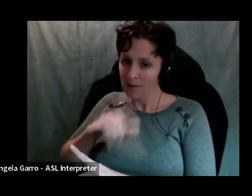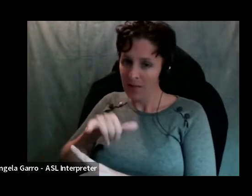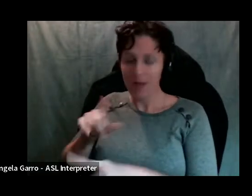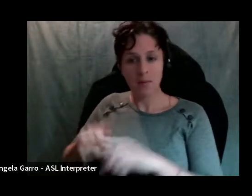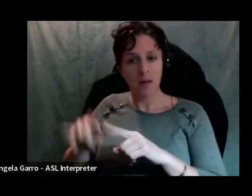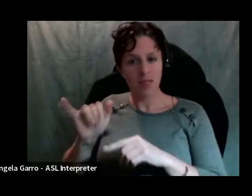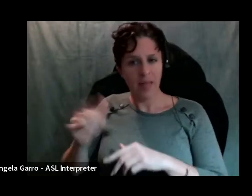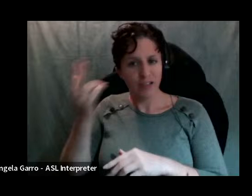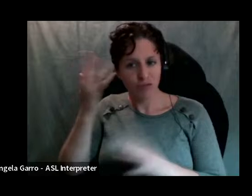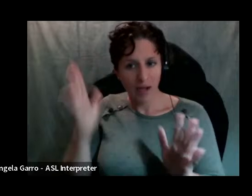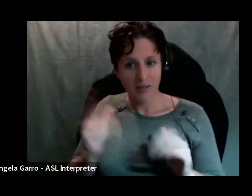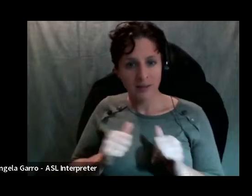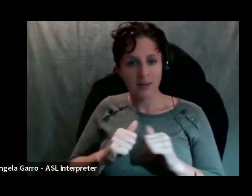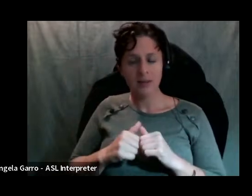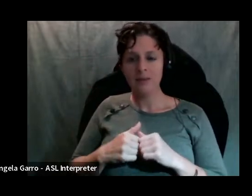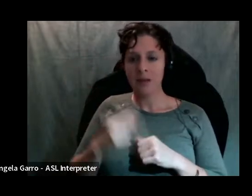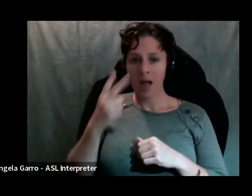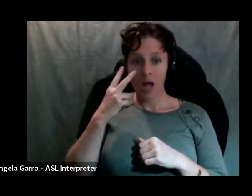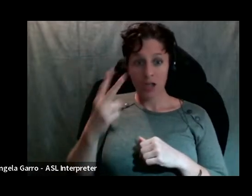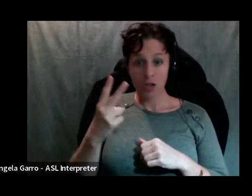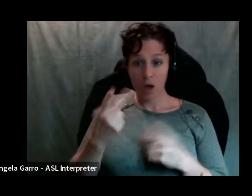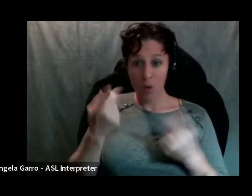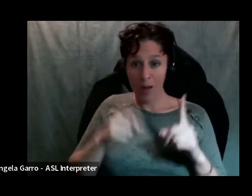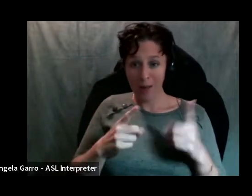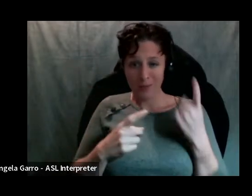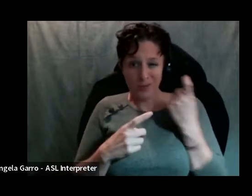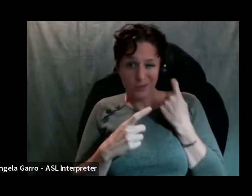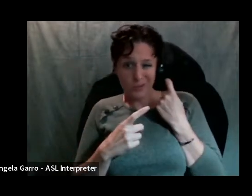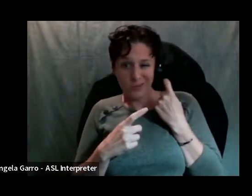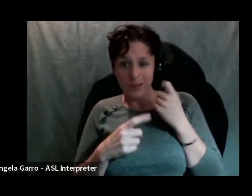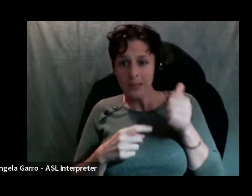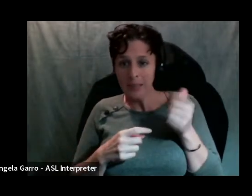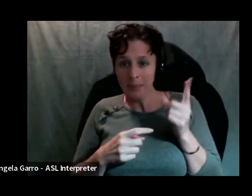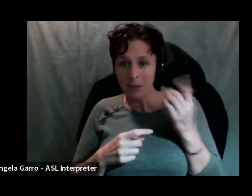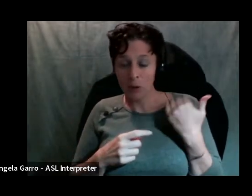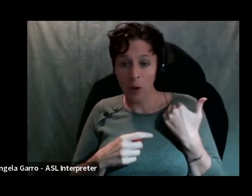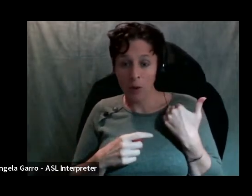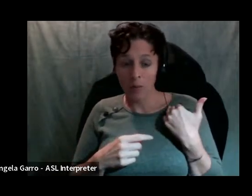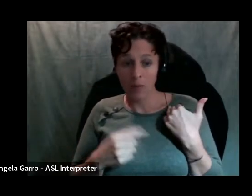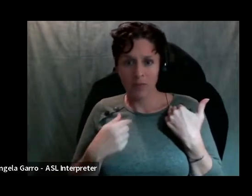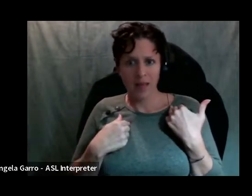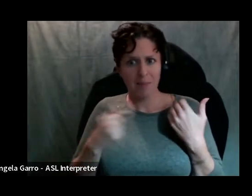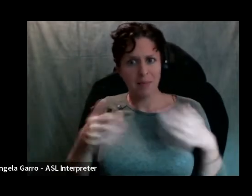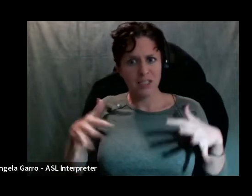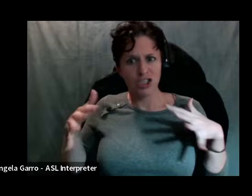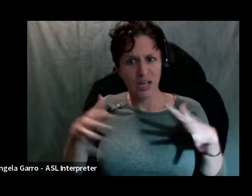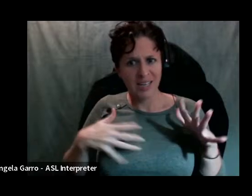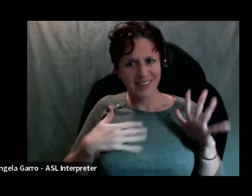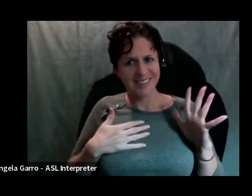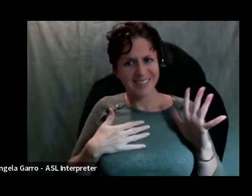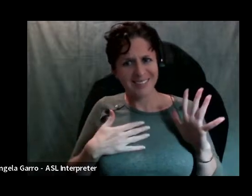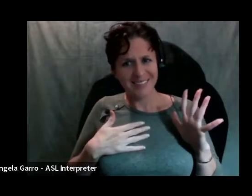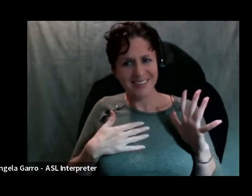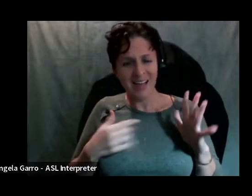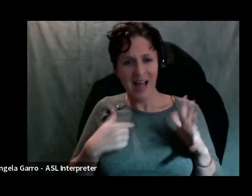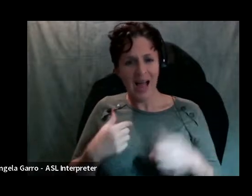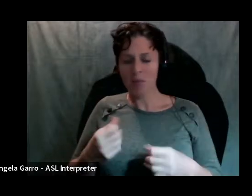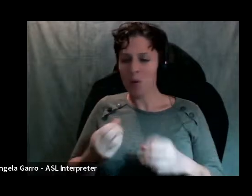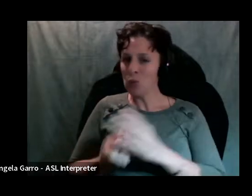I saw what happened again, 10 minutes ago. I'm kind of shaky. I'm a grown, strong